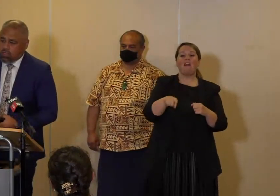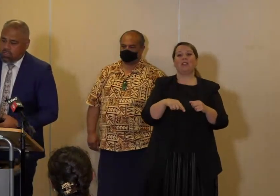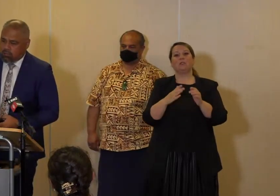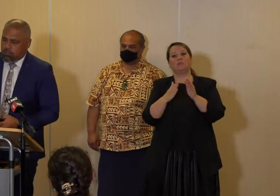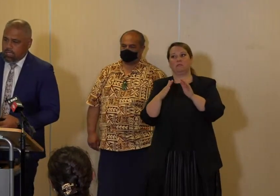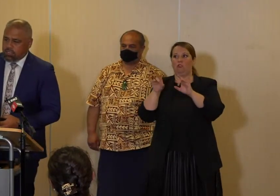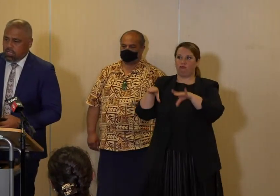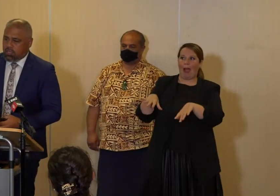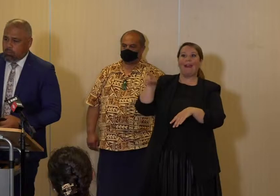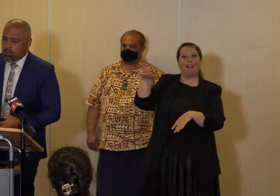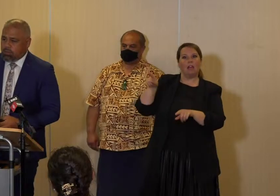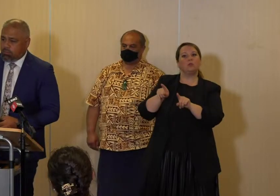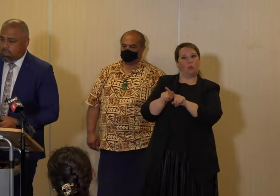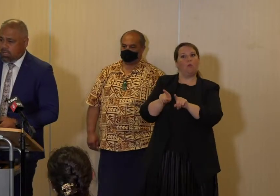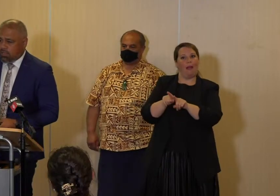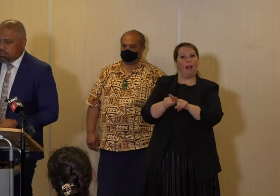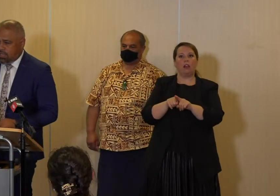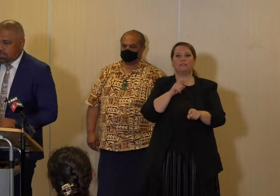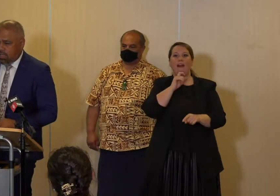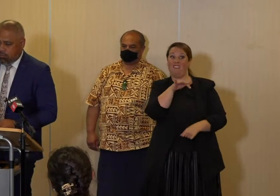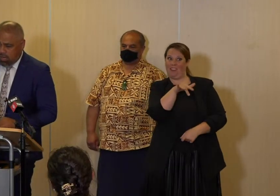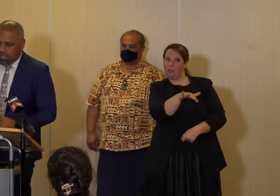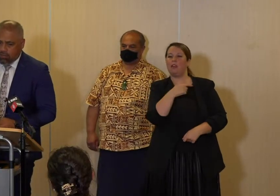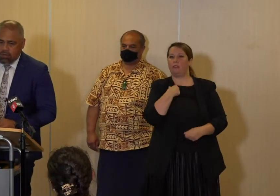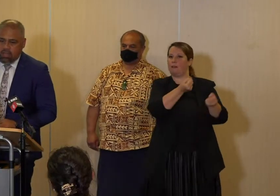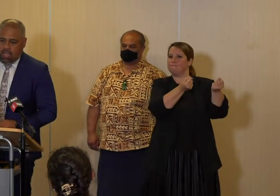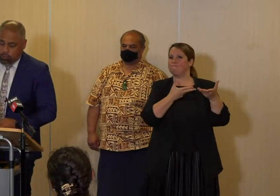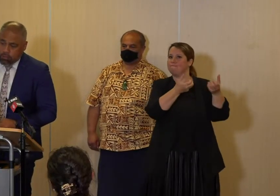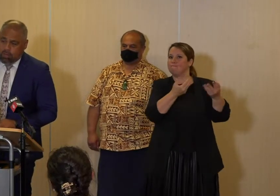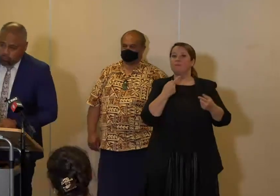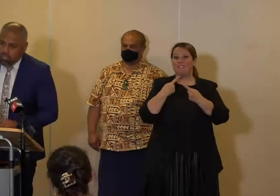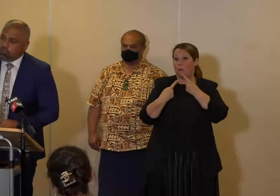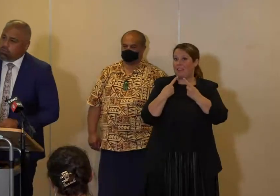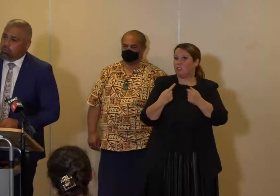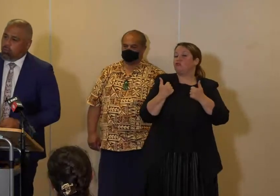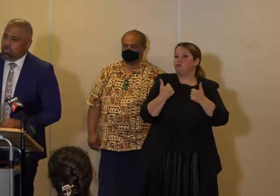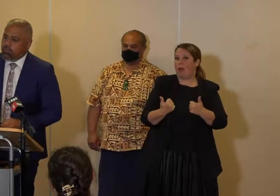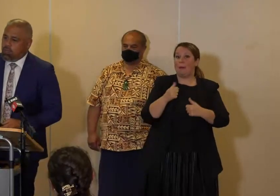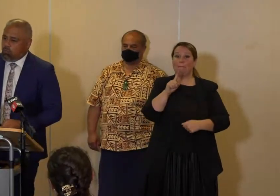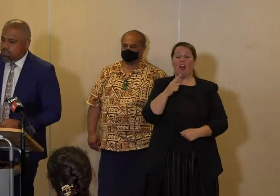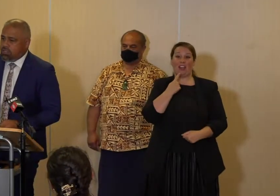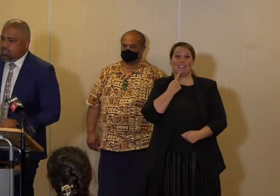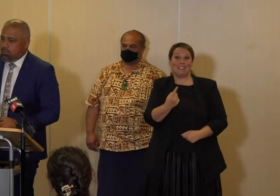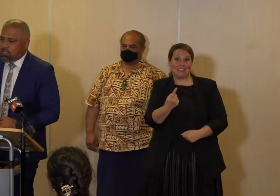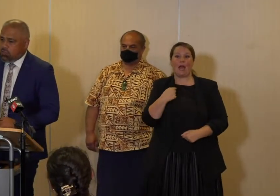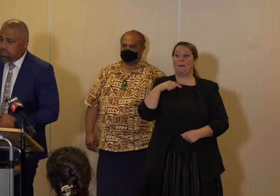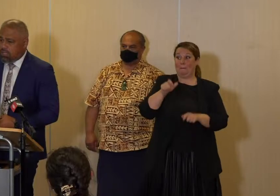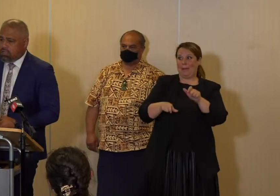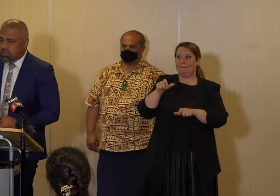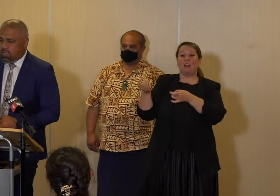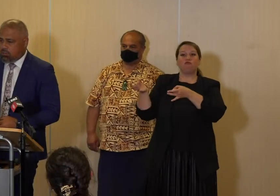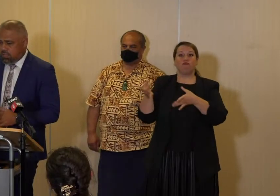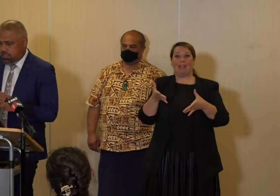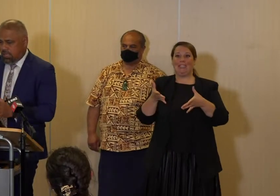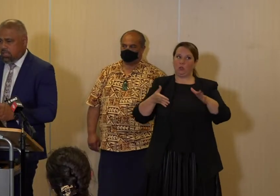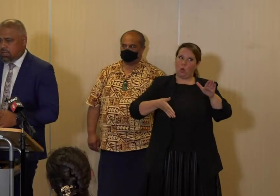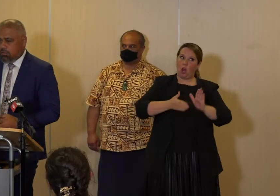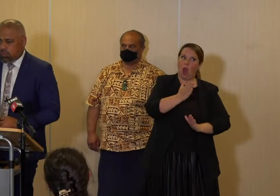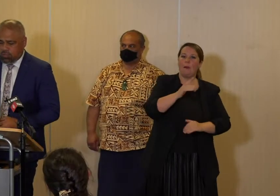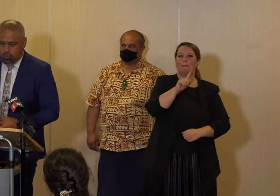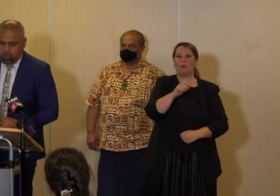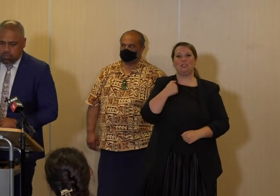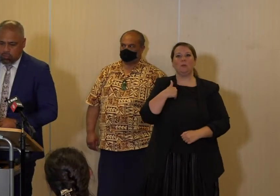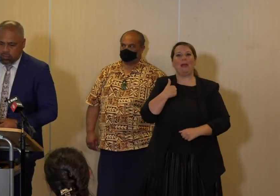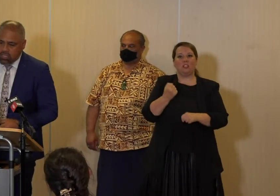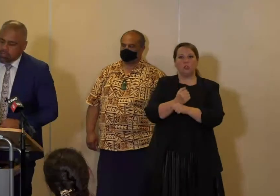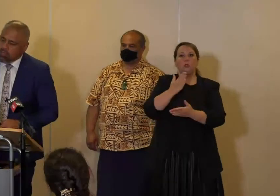good information at the moment. But I can say right now, our people are ready to deploy. We just need to make sure they're kitted out with exactly what